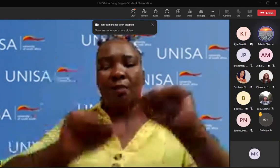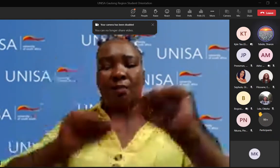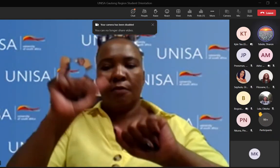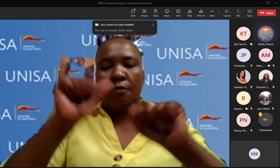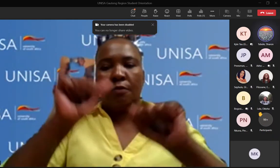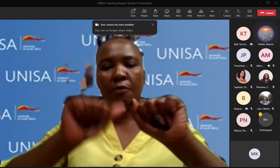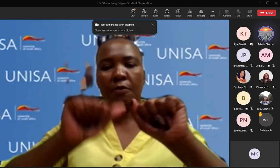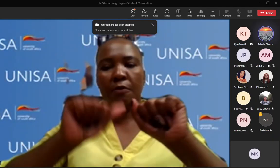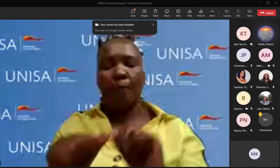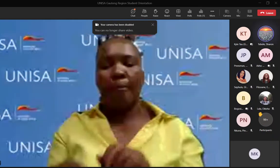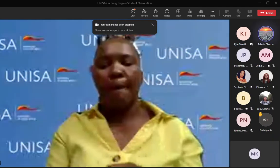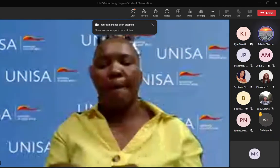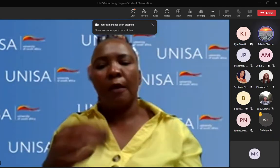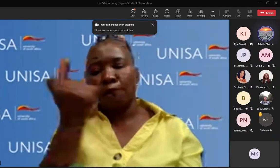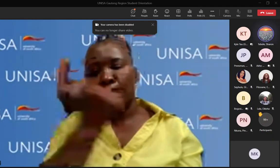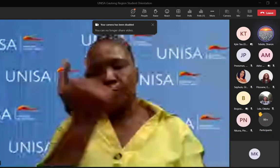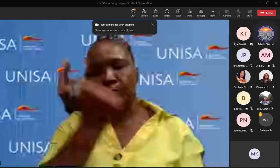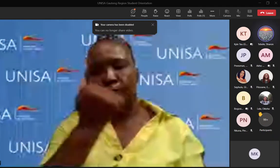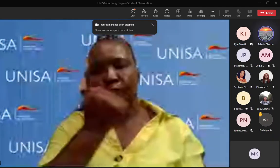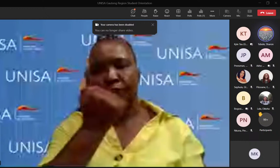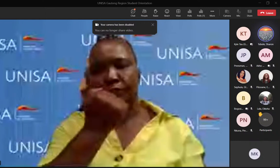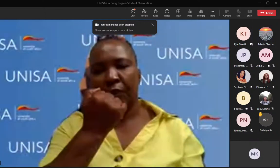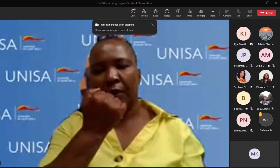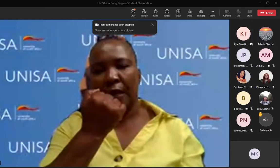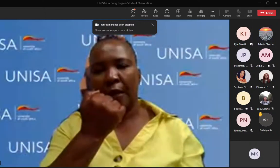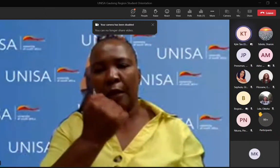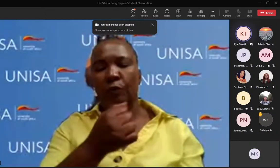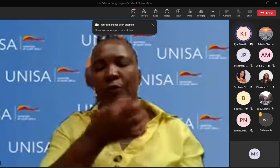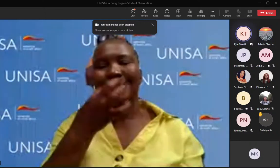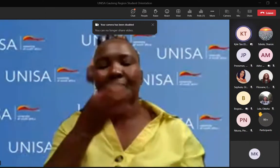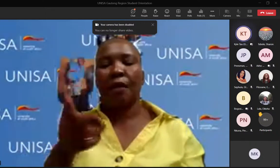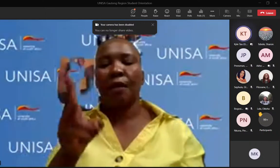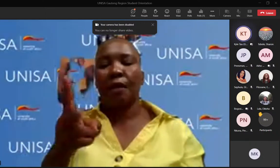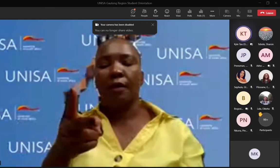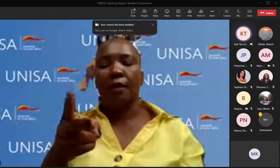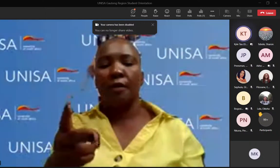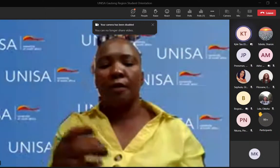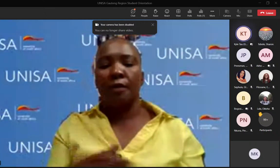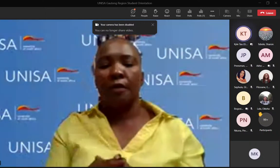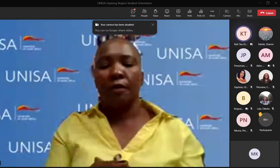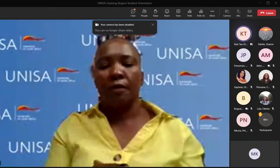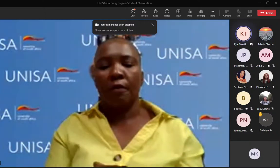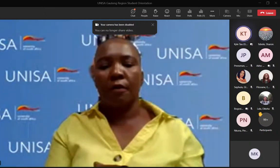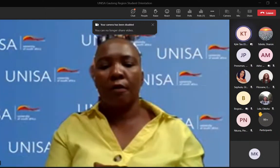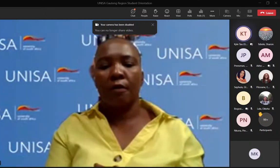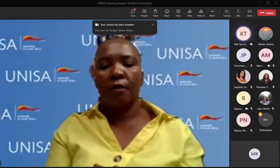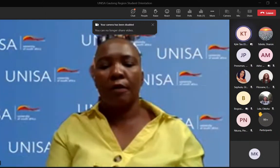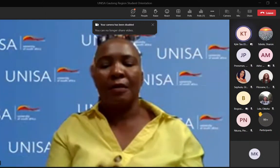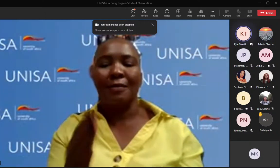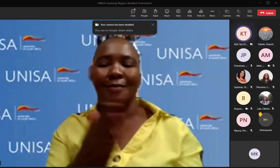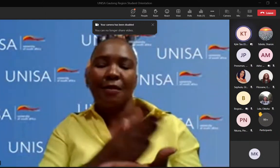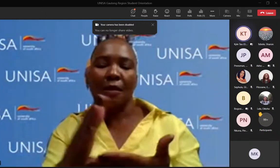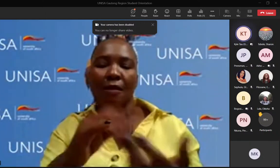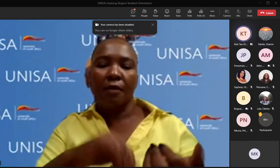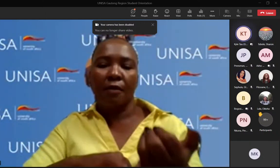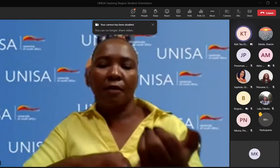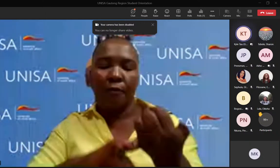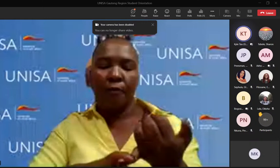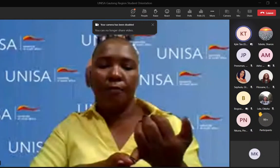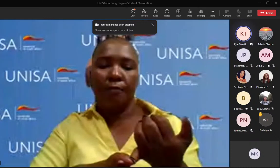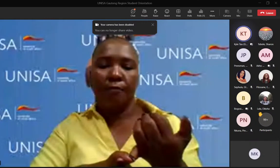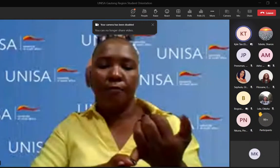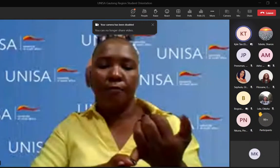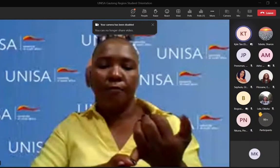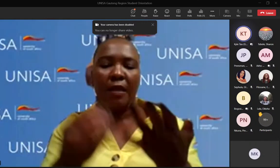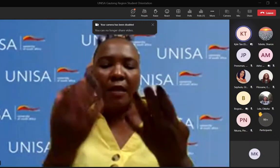pardon um can you please rephrase your question so with some modules there are study plans which